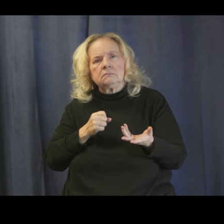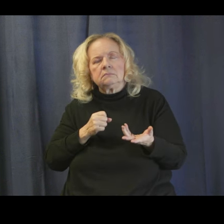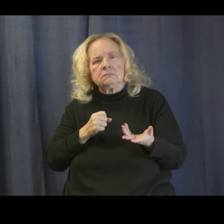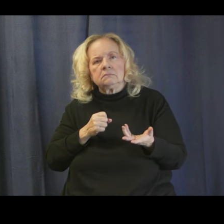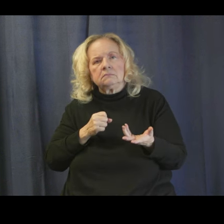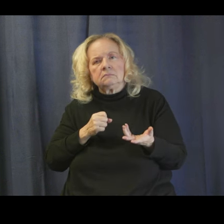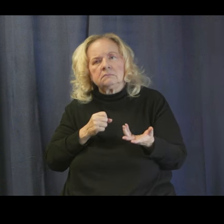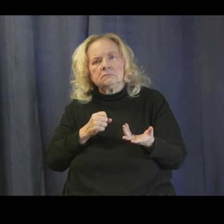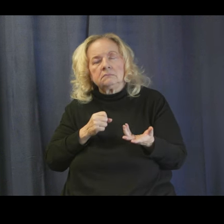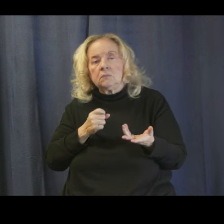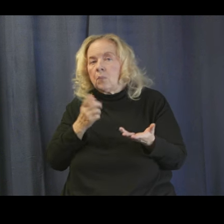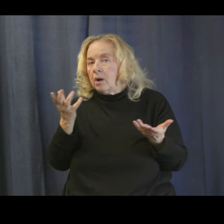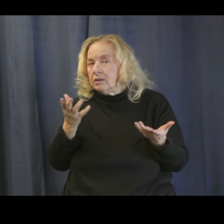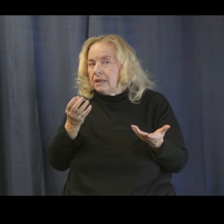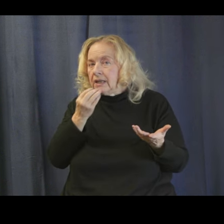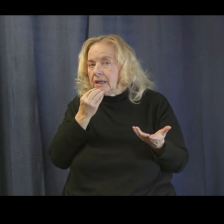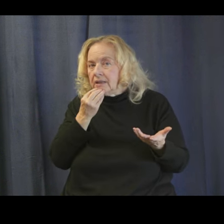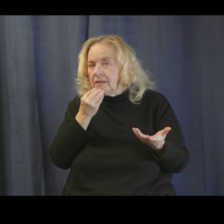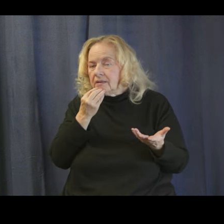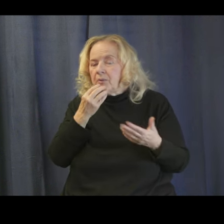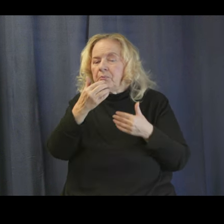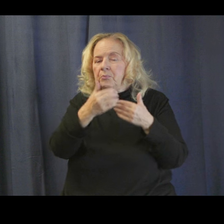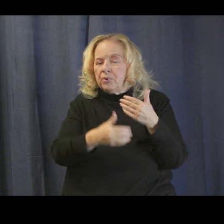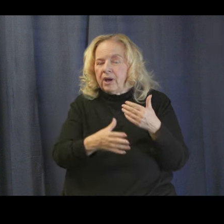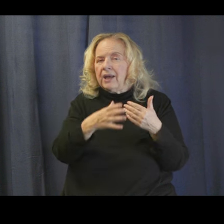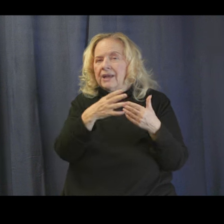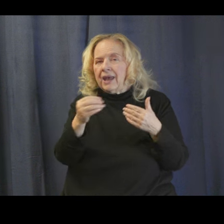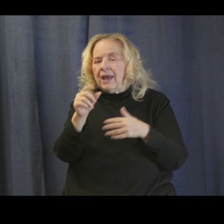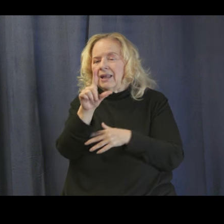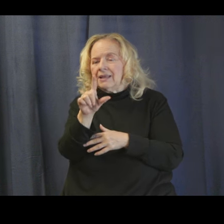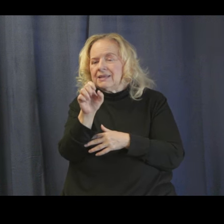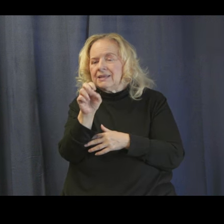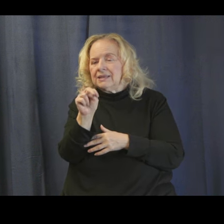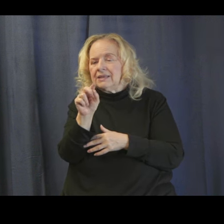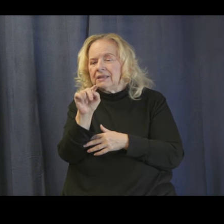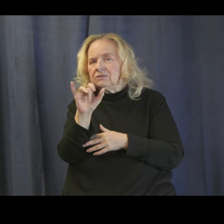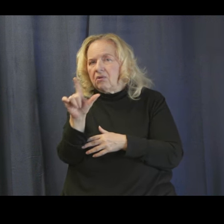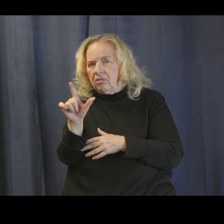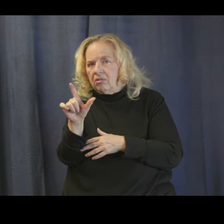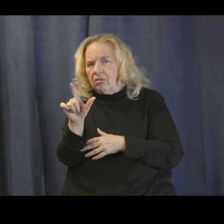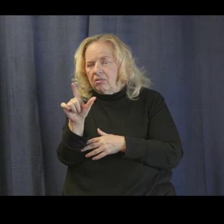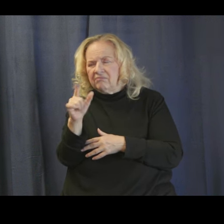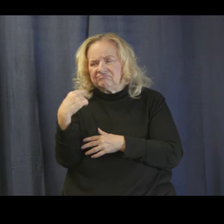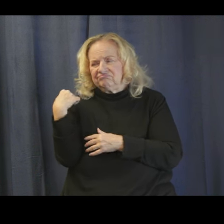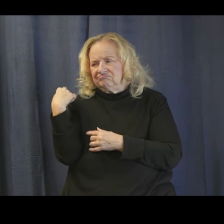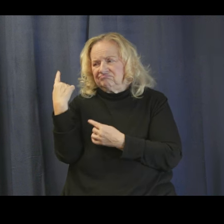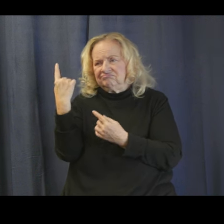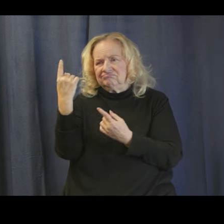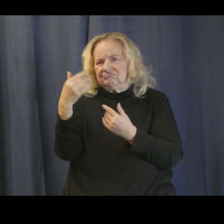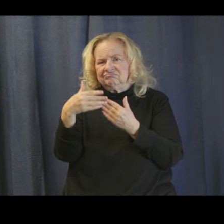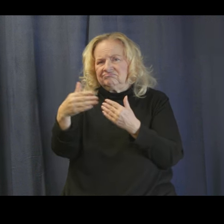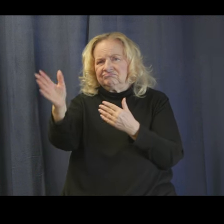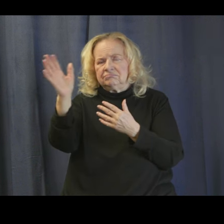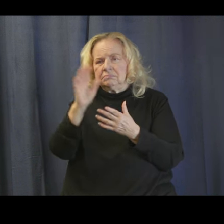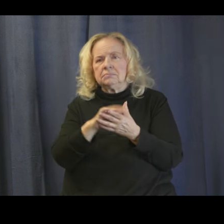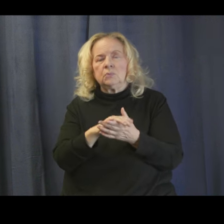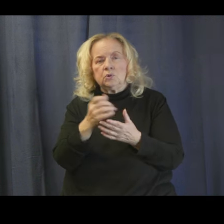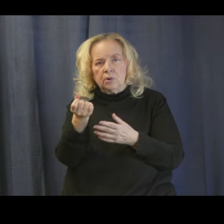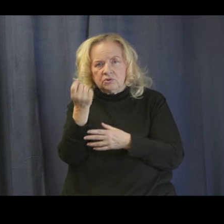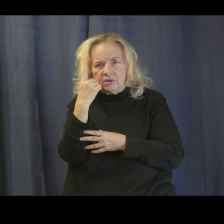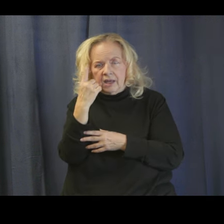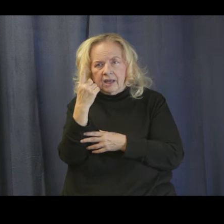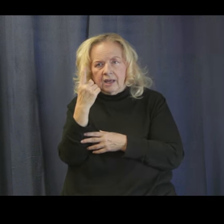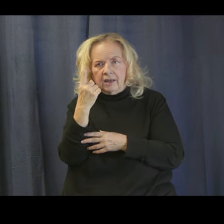this. What did they eat? Bread and lentils. It's been forever that way. So when